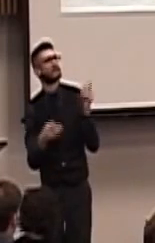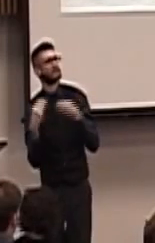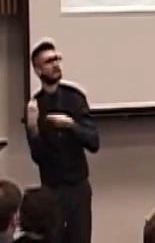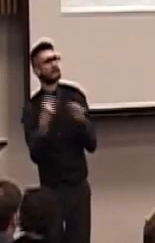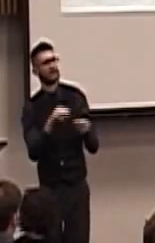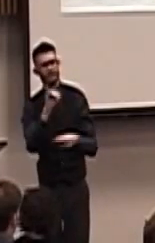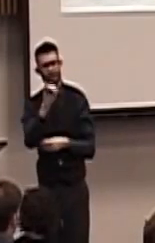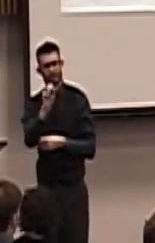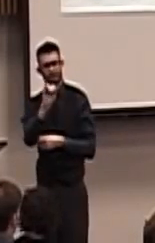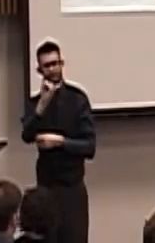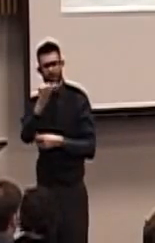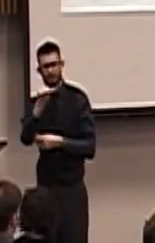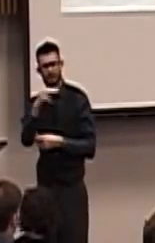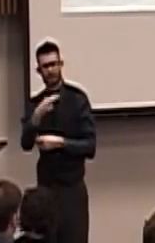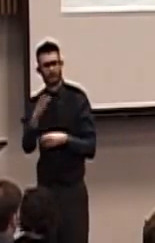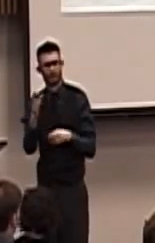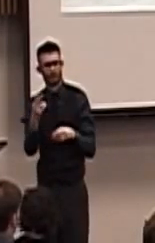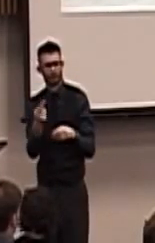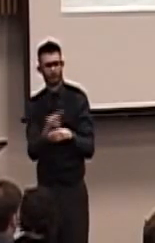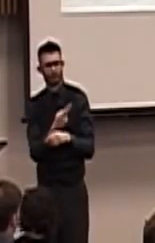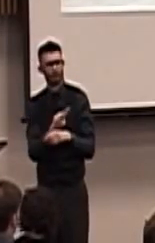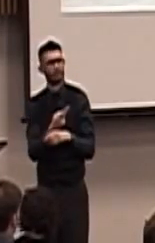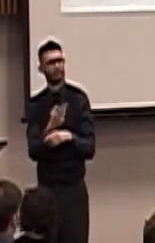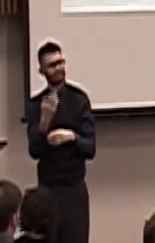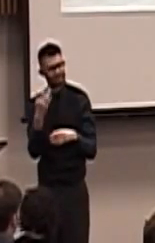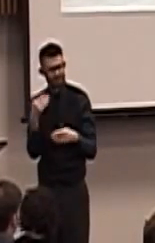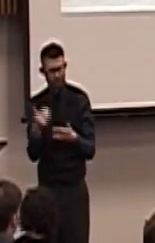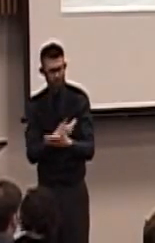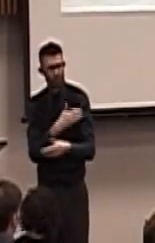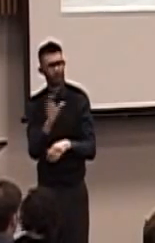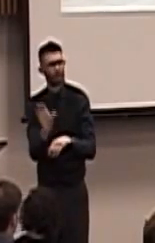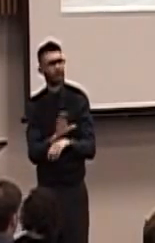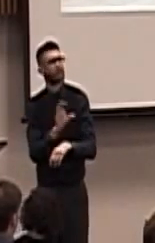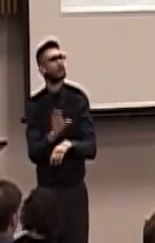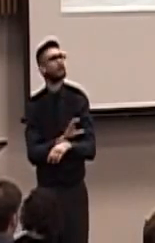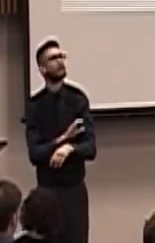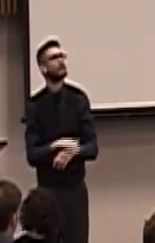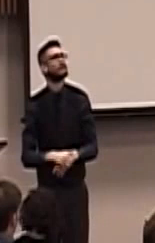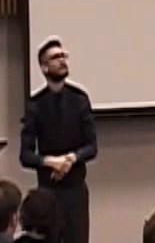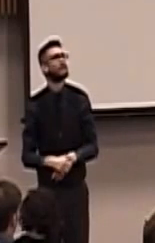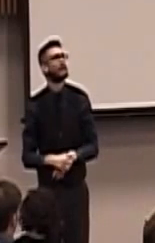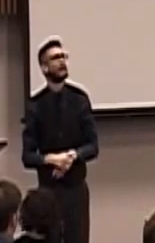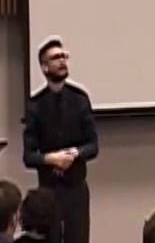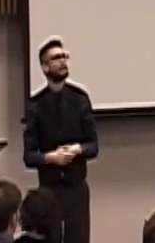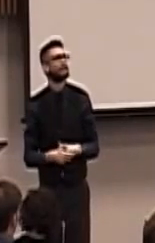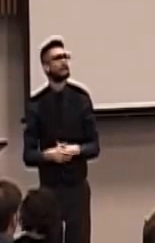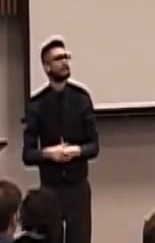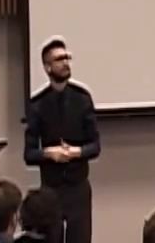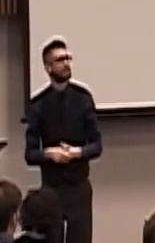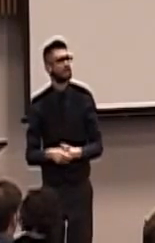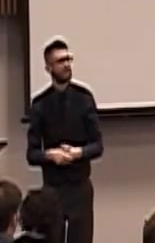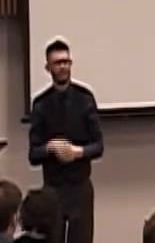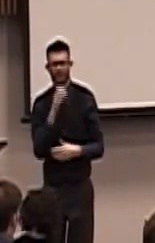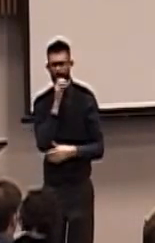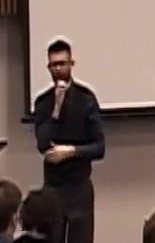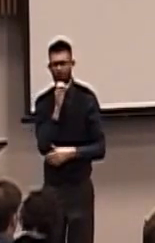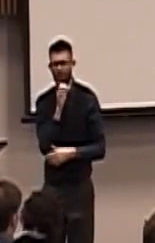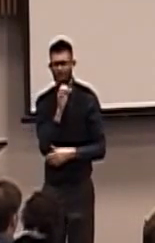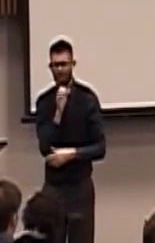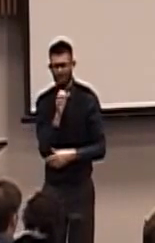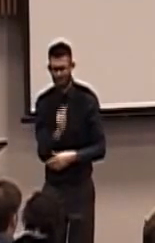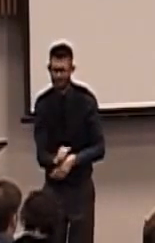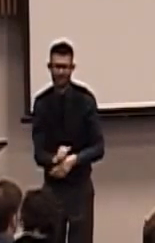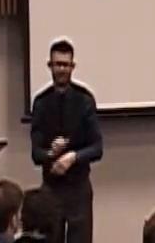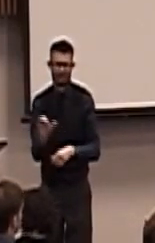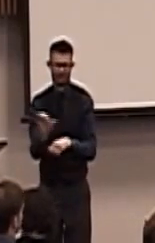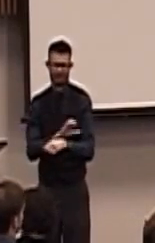broke down. And John Ochin. So, and these old computer bags people